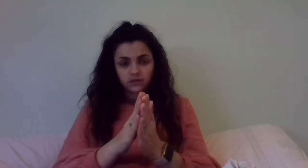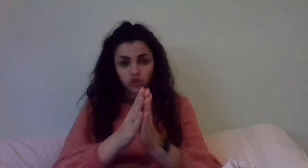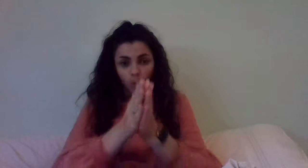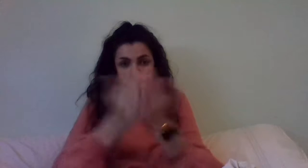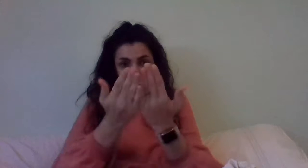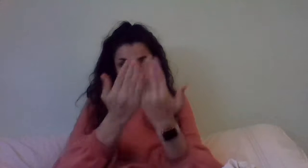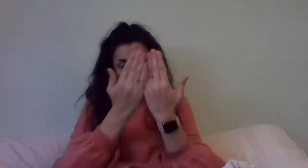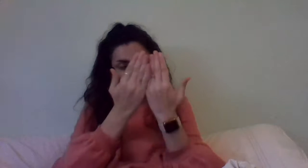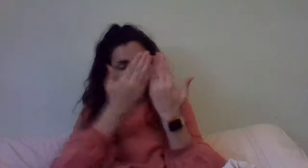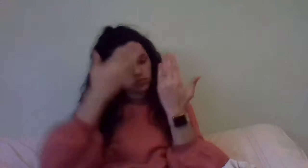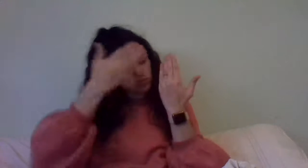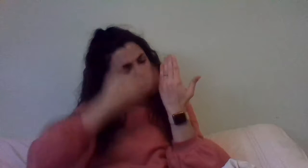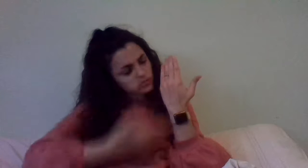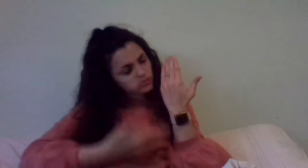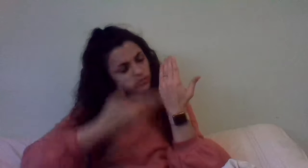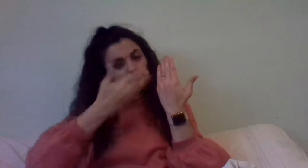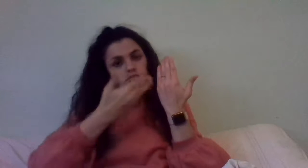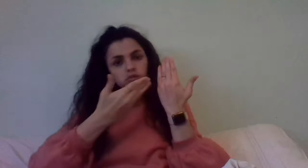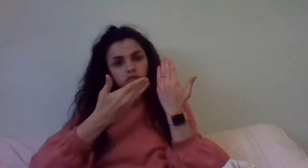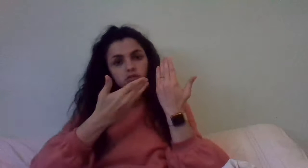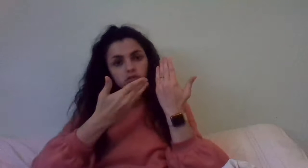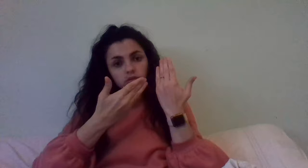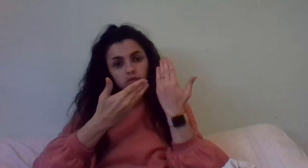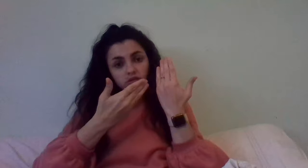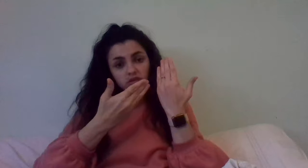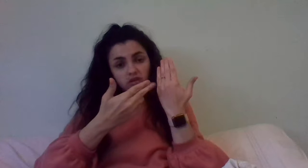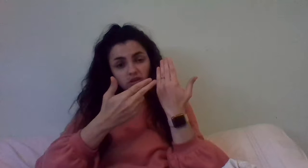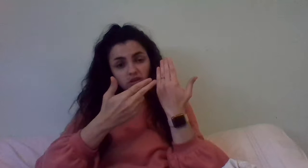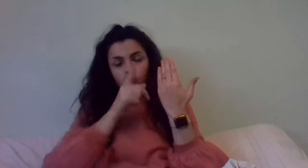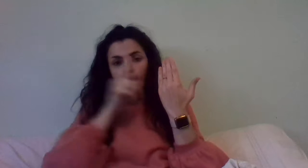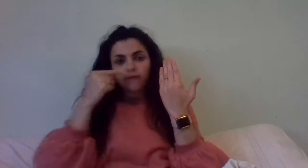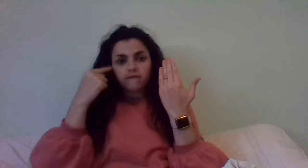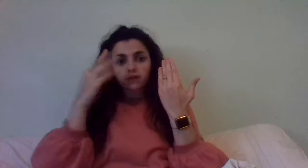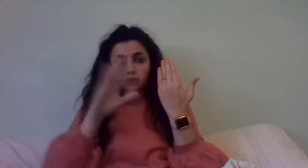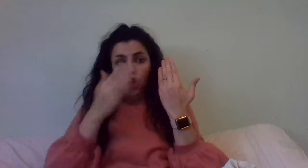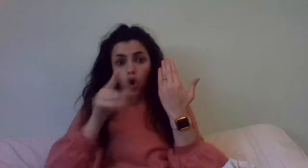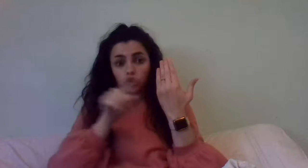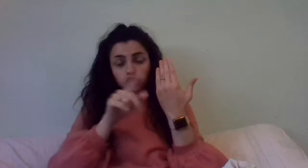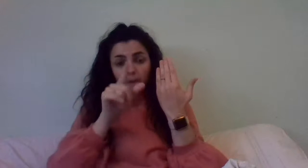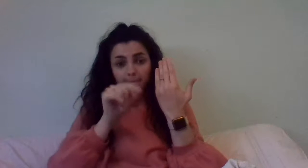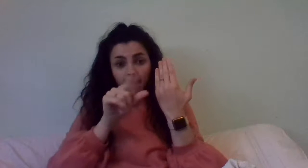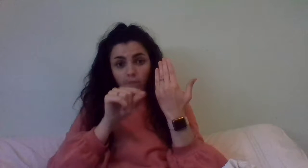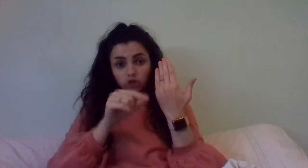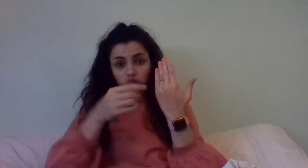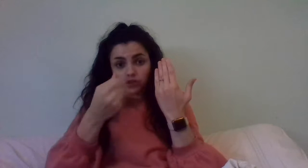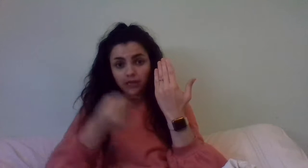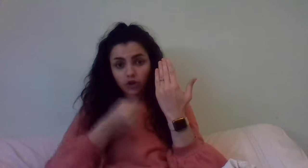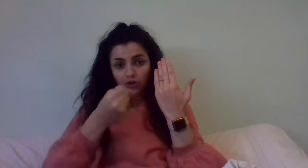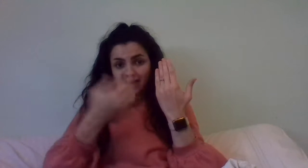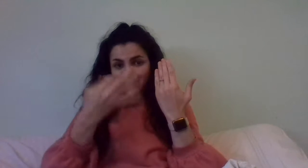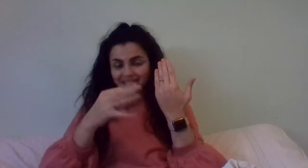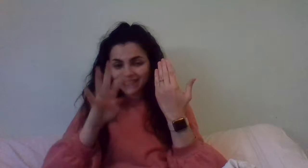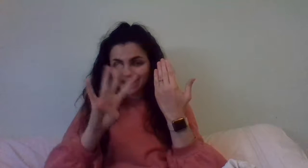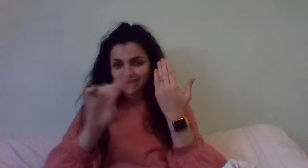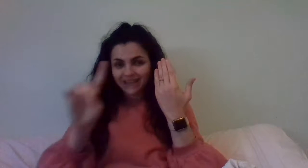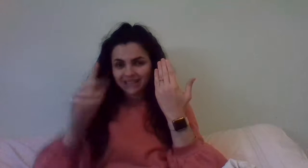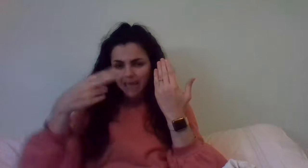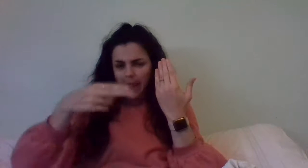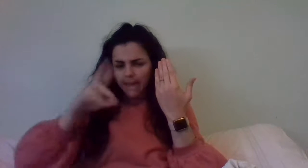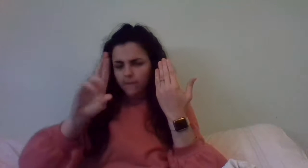of a very famous book, also published in 1941, by Richard Wright. Richard Wright, you probably have heard of before. He is most famous